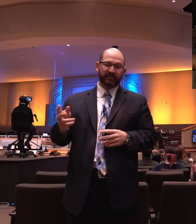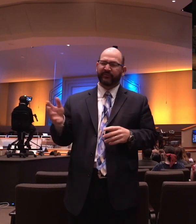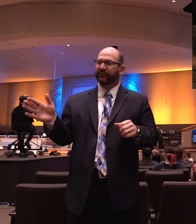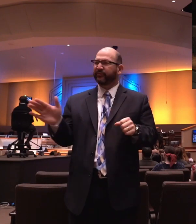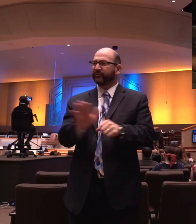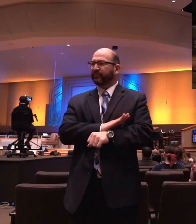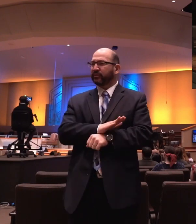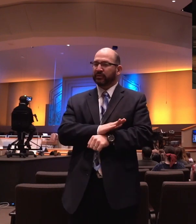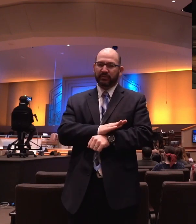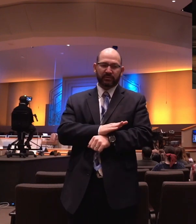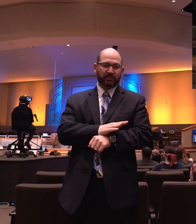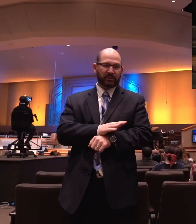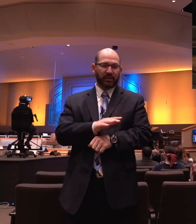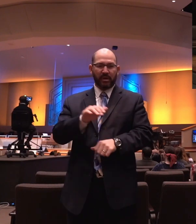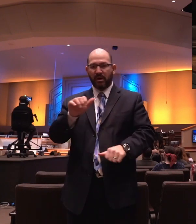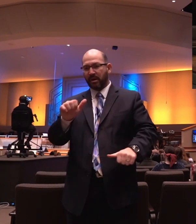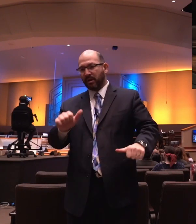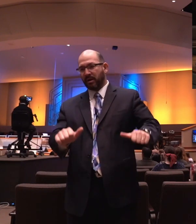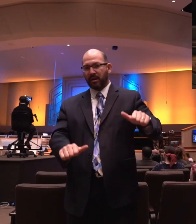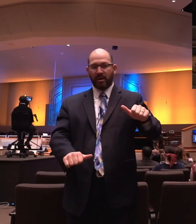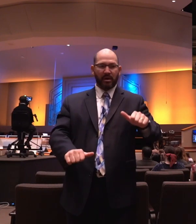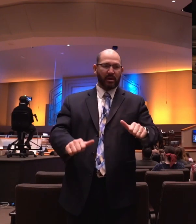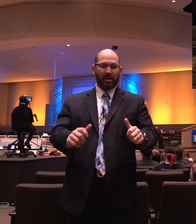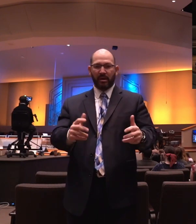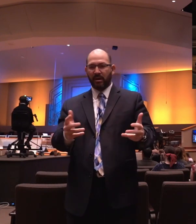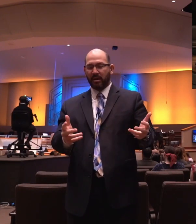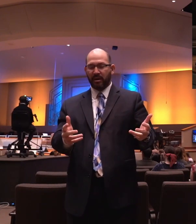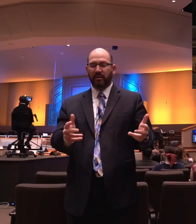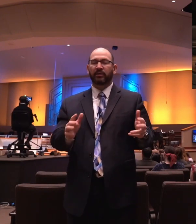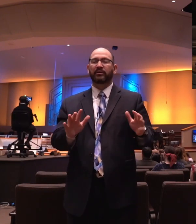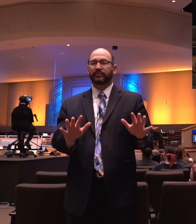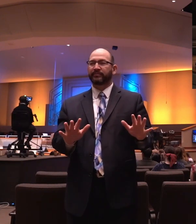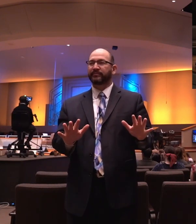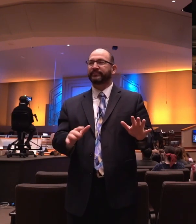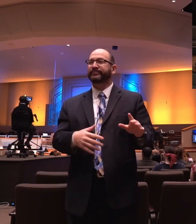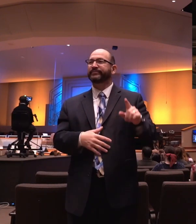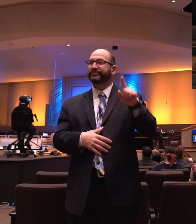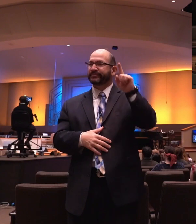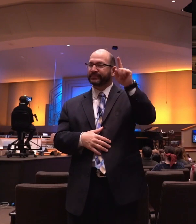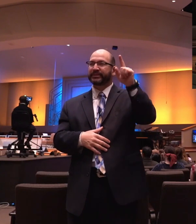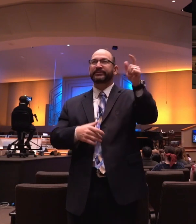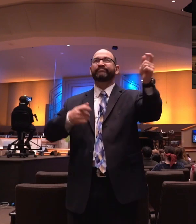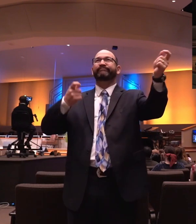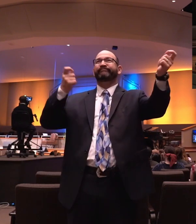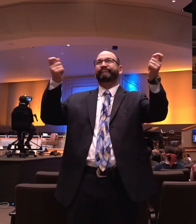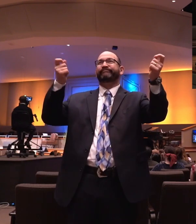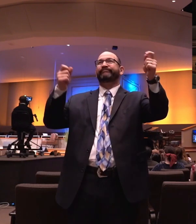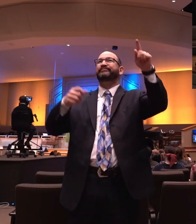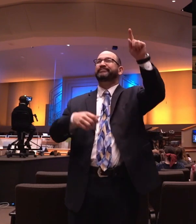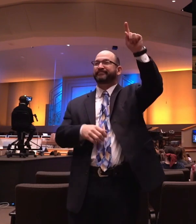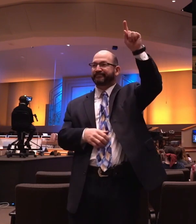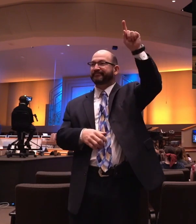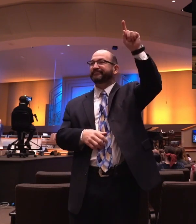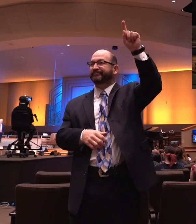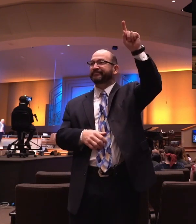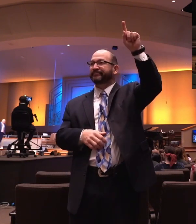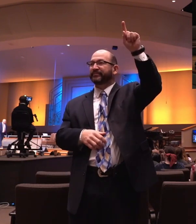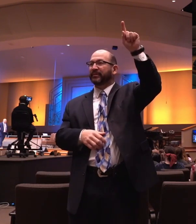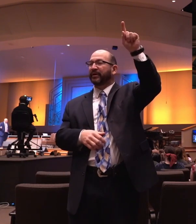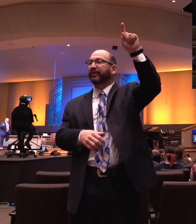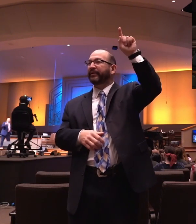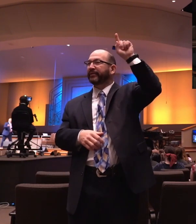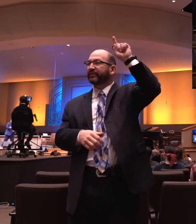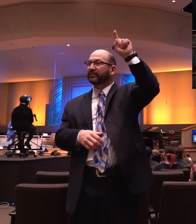but can I remind you of a few things? God is still in charge and